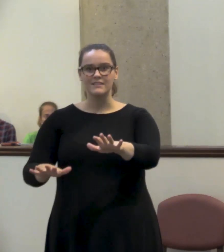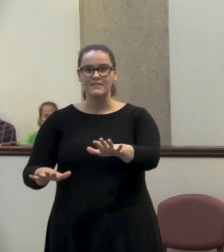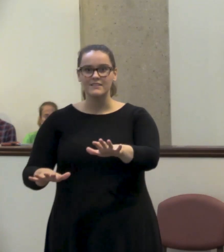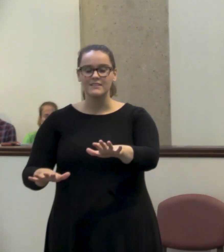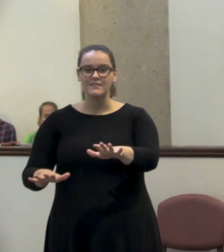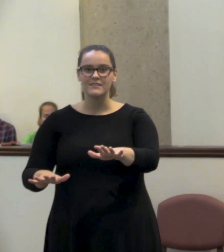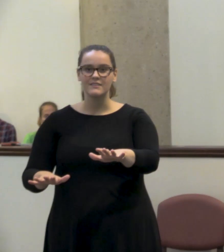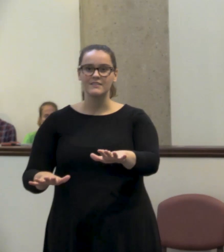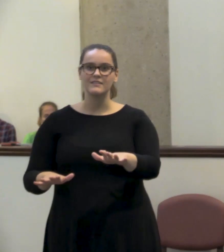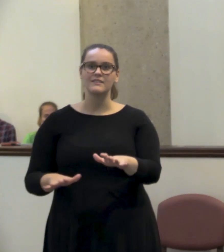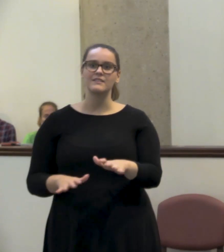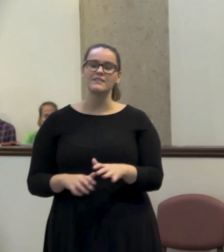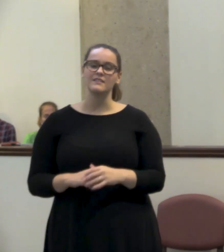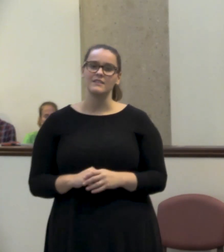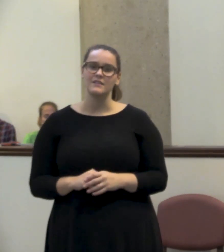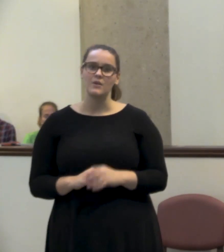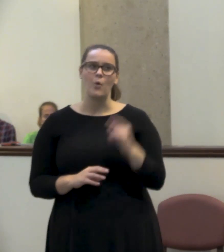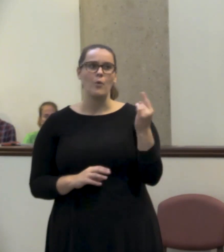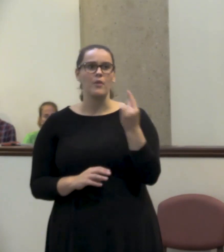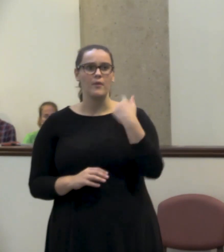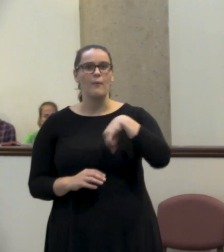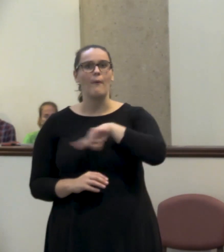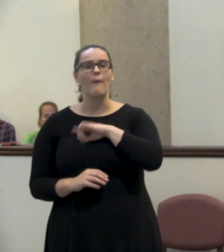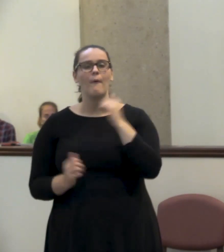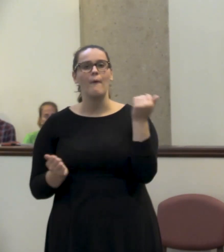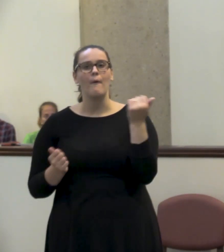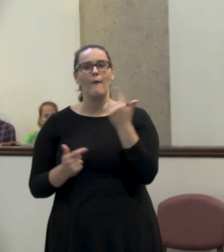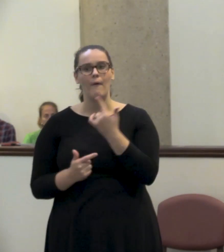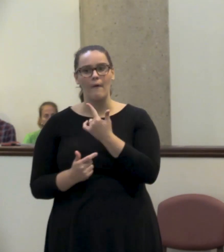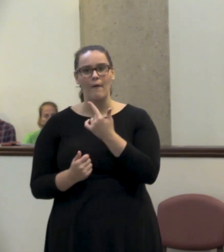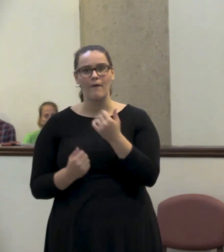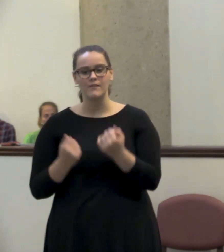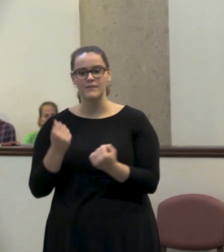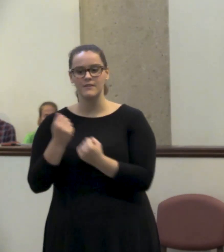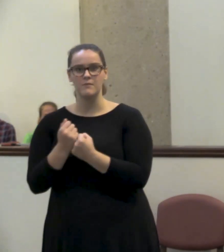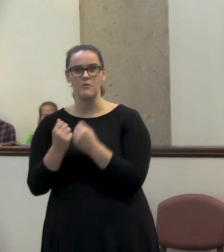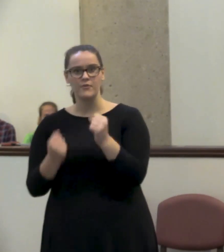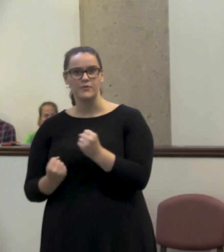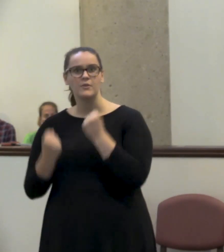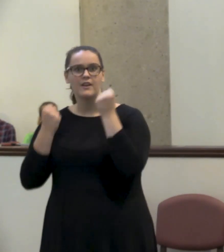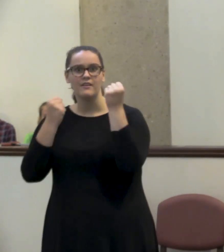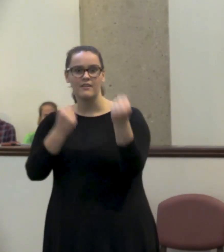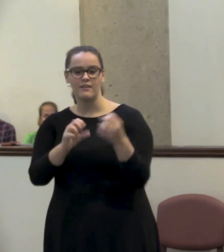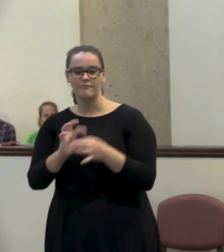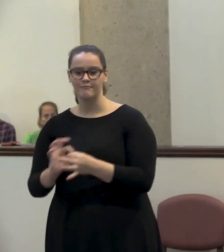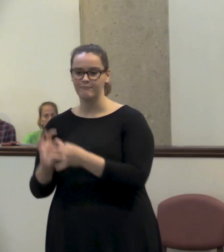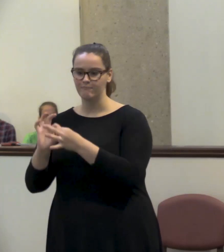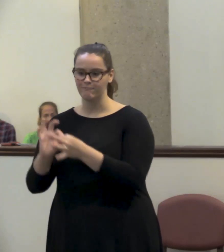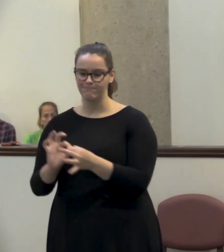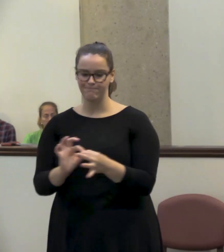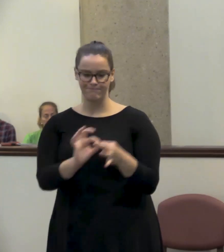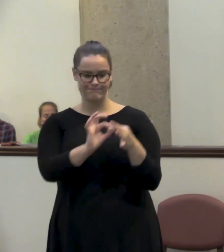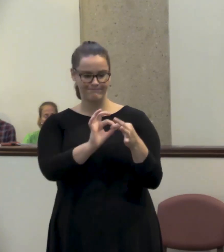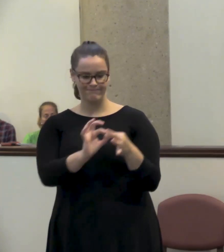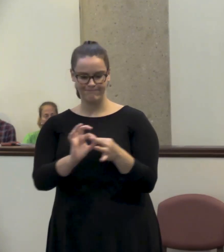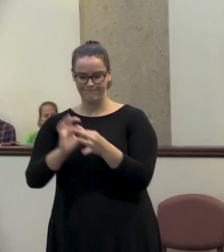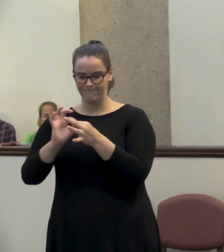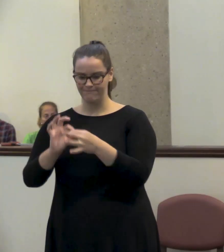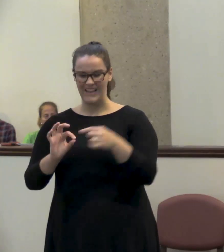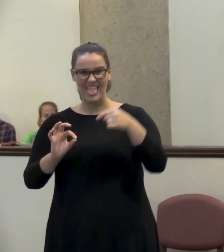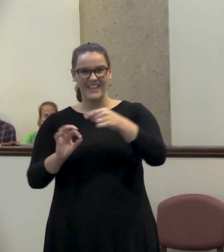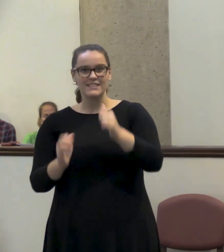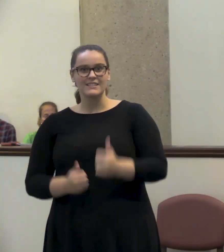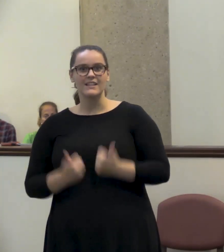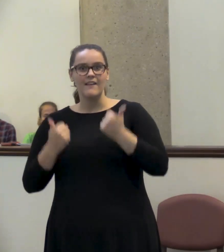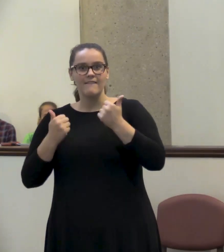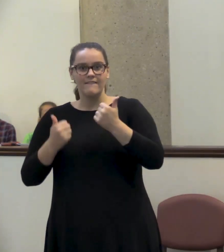tough only in that we all contribute to its strength. The web sustains us, and